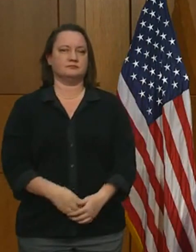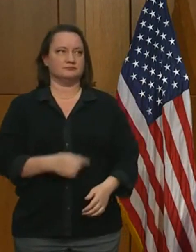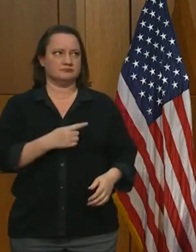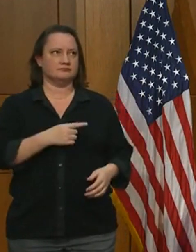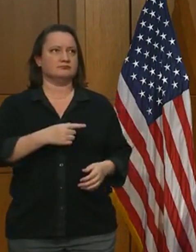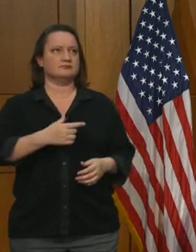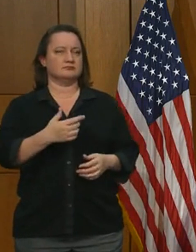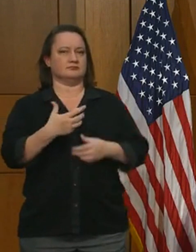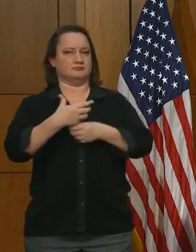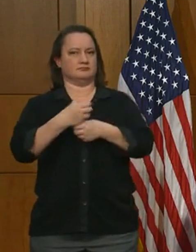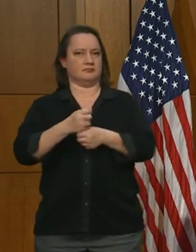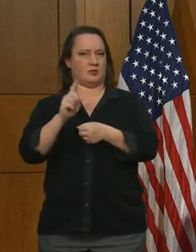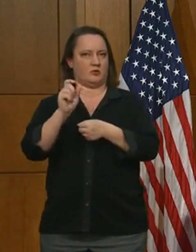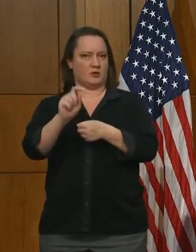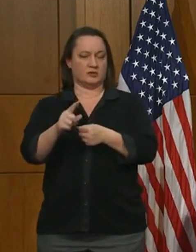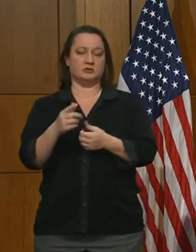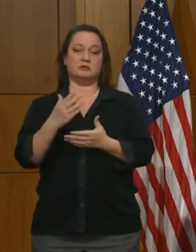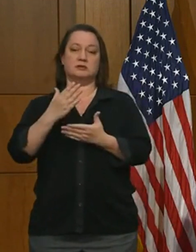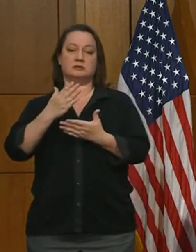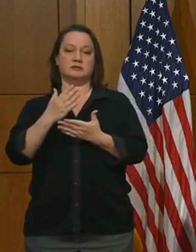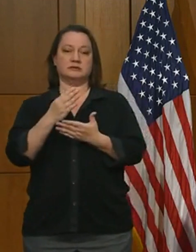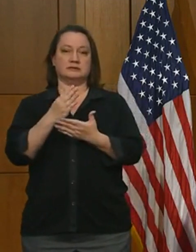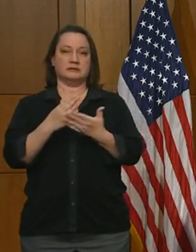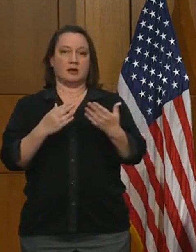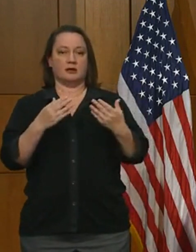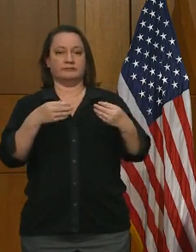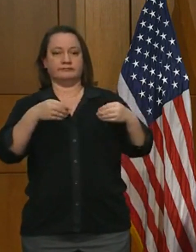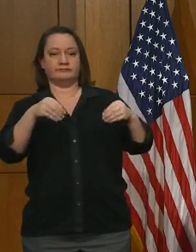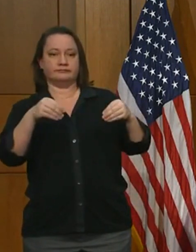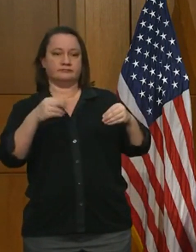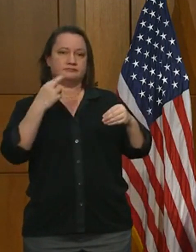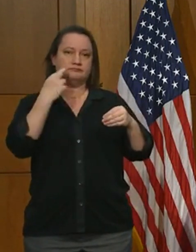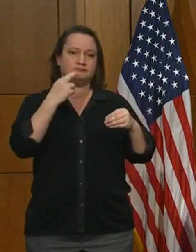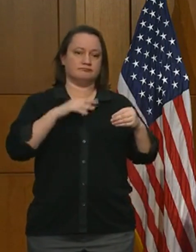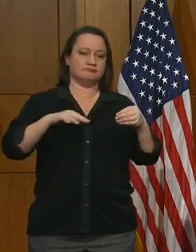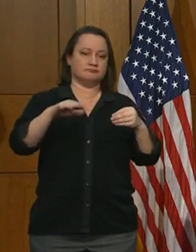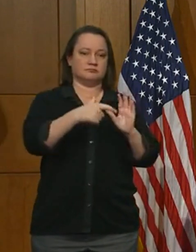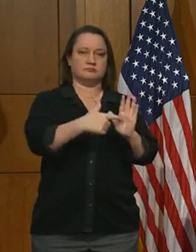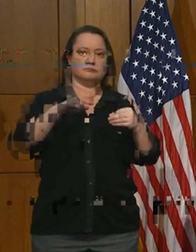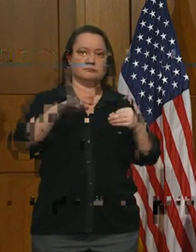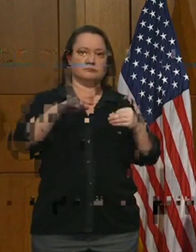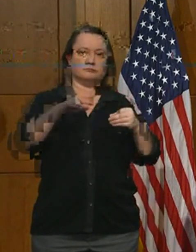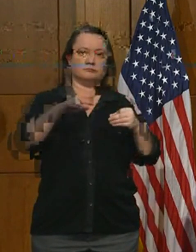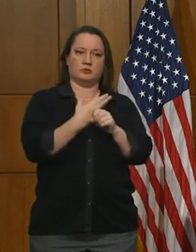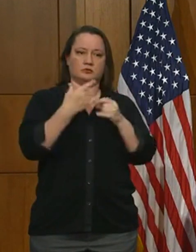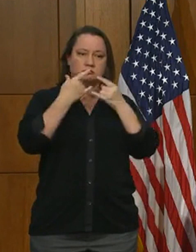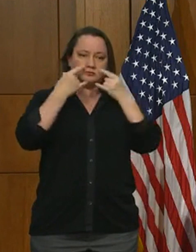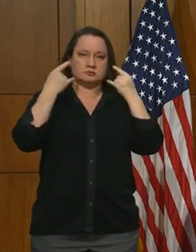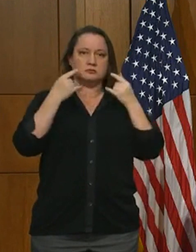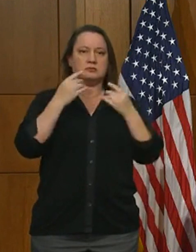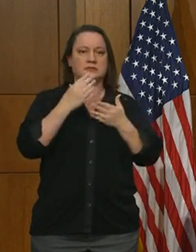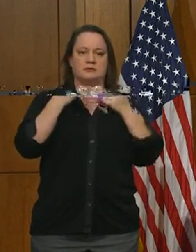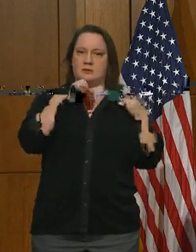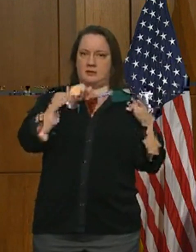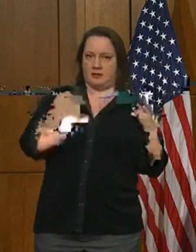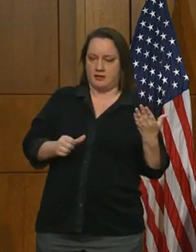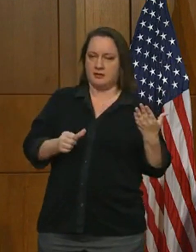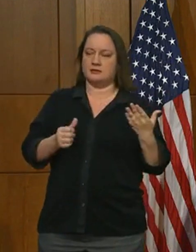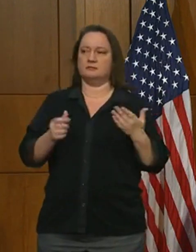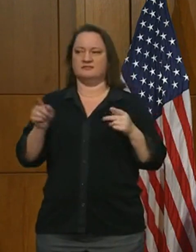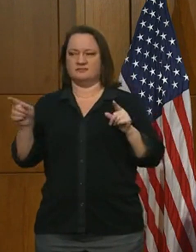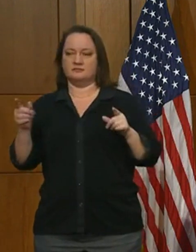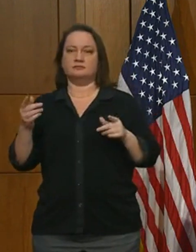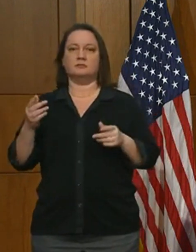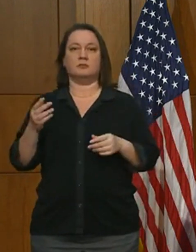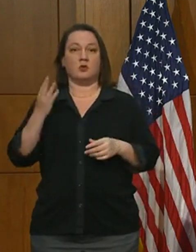retail are mandatory that they wear facial protection and others not. A lot of it has boiled down, Ned,